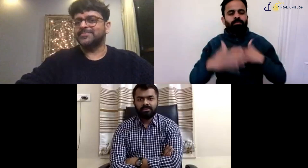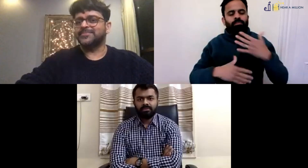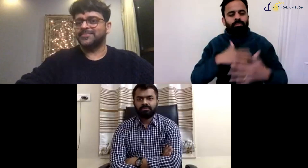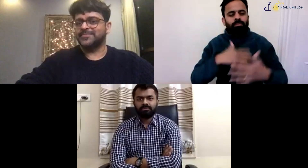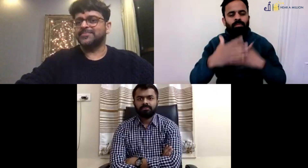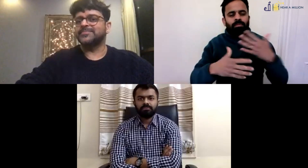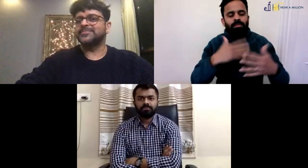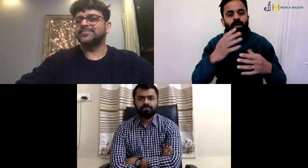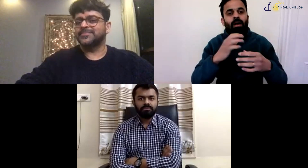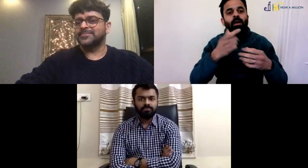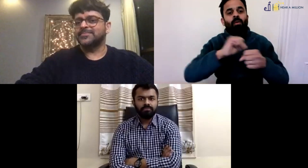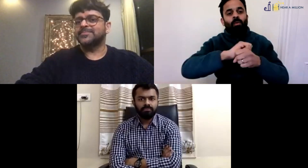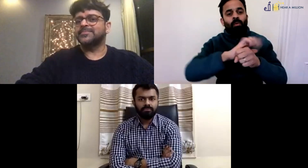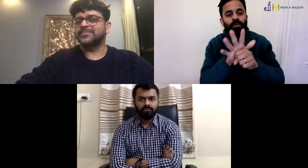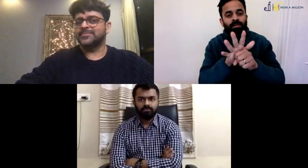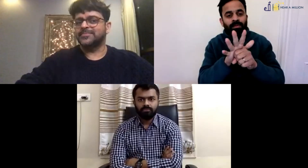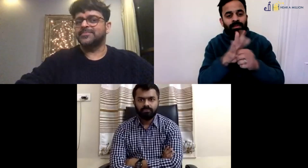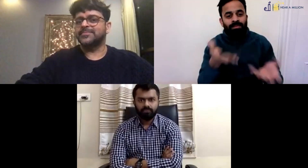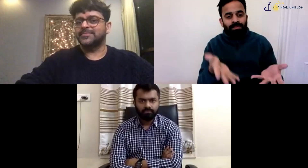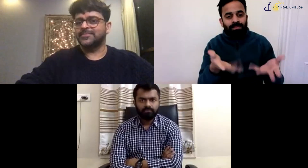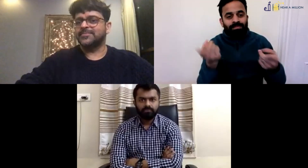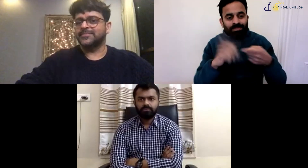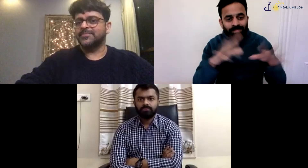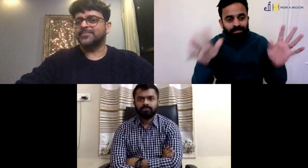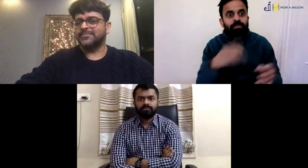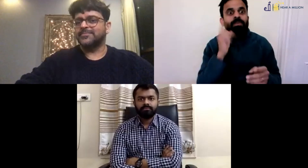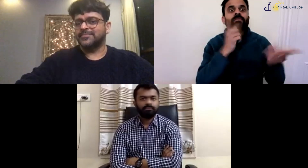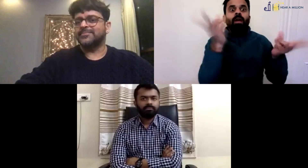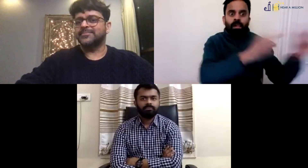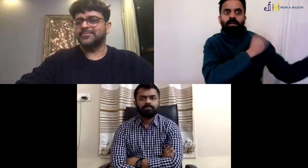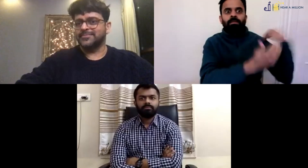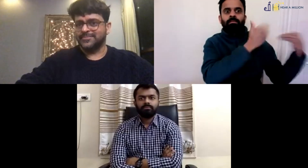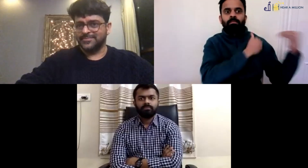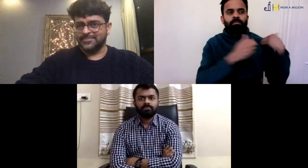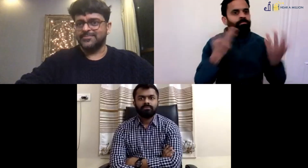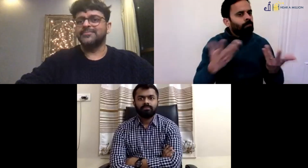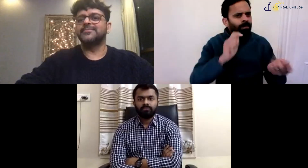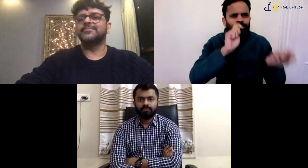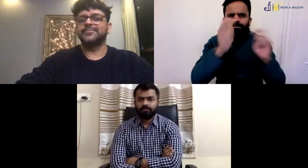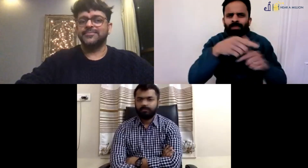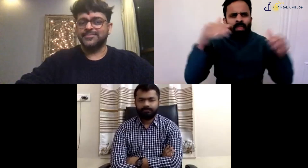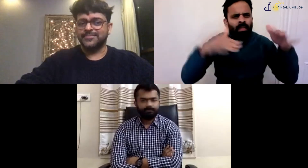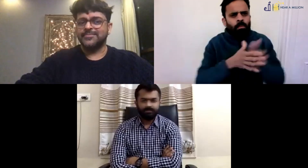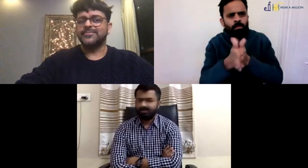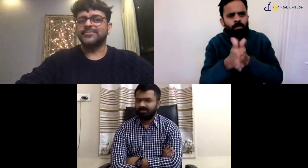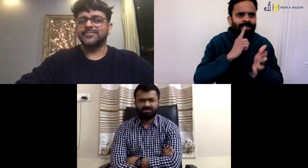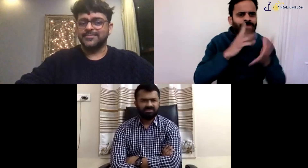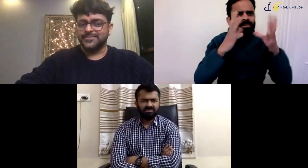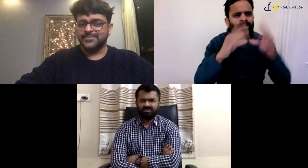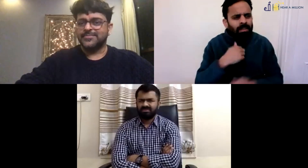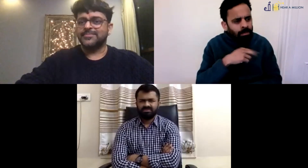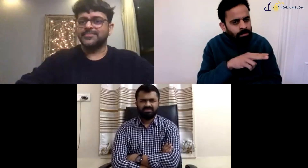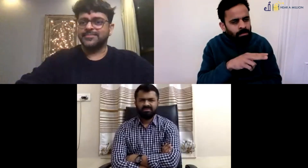But yeah, I'm here now. And gradually, during COVID, again, deaf people started getting in touch with me